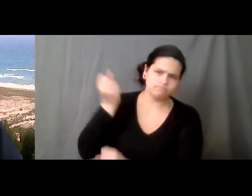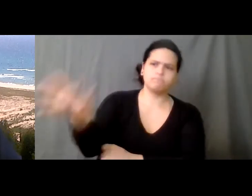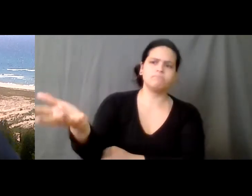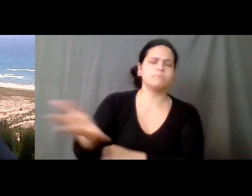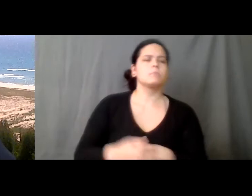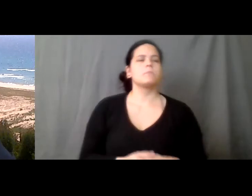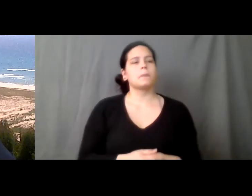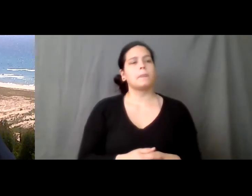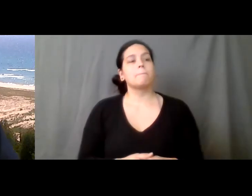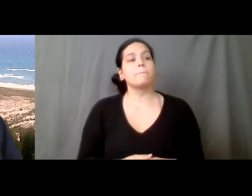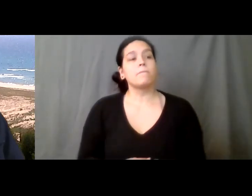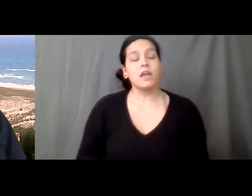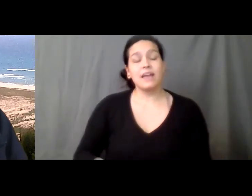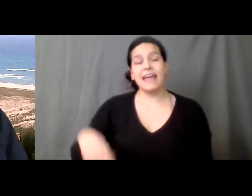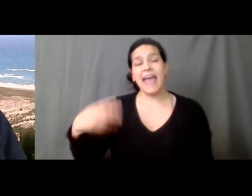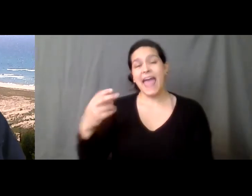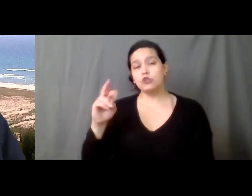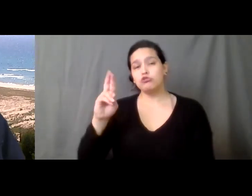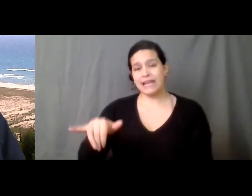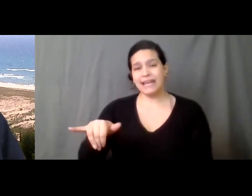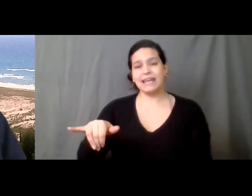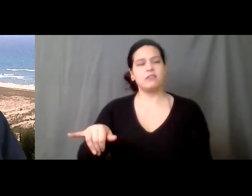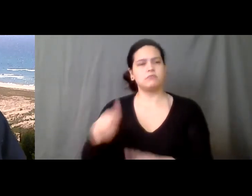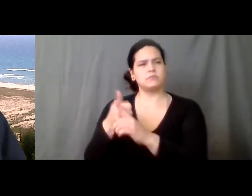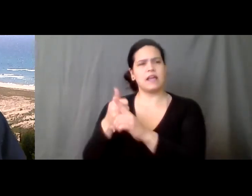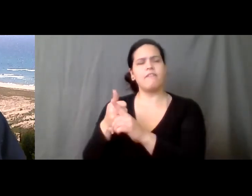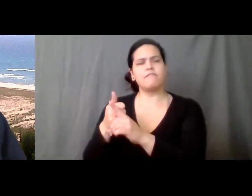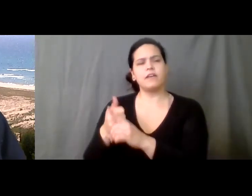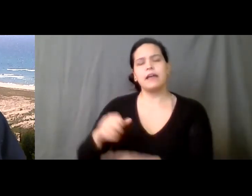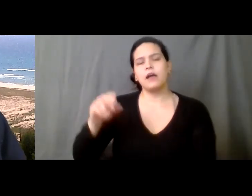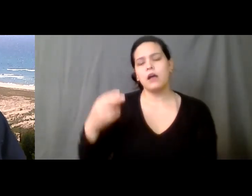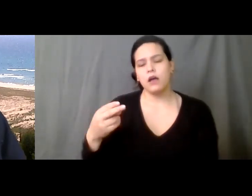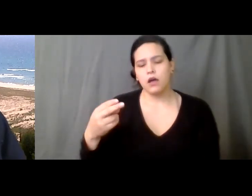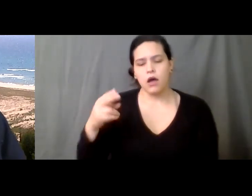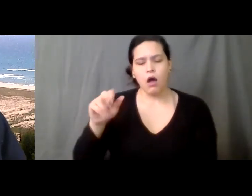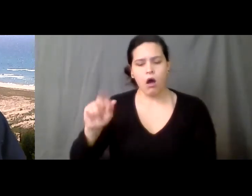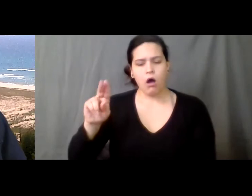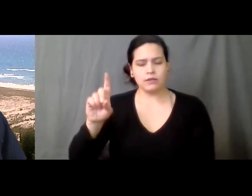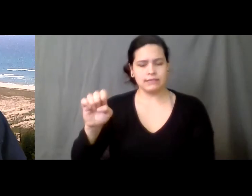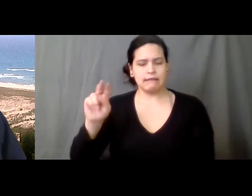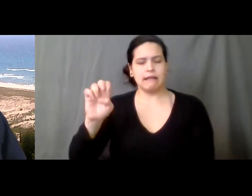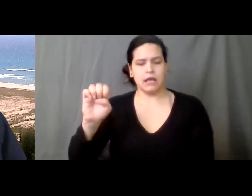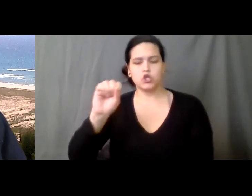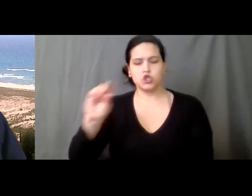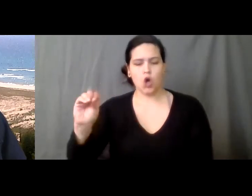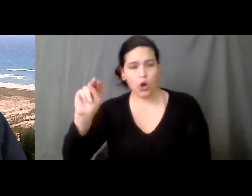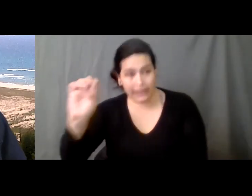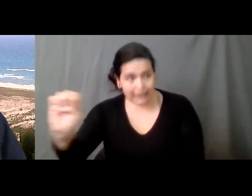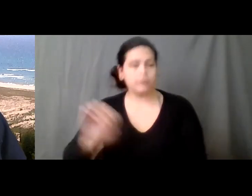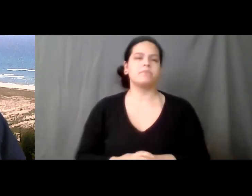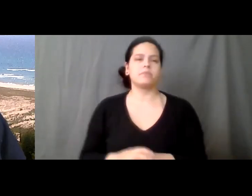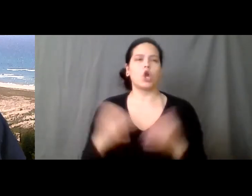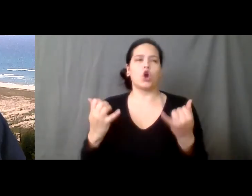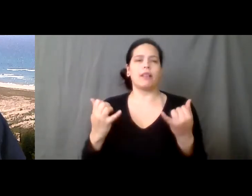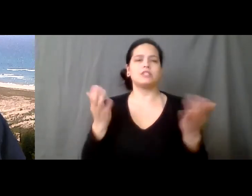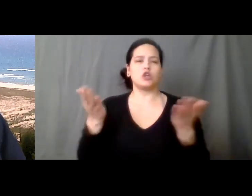who is Haudenosaunee, he was appointed as one of the six commissioners to the International Joint Commission. He's currently serving.